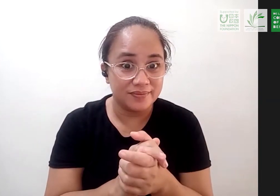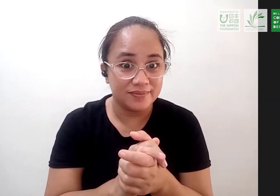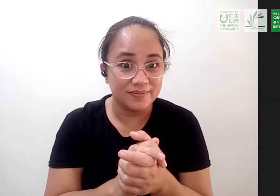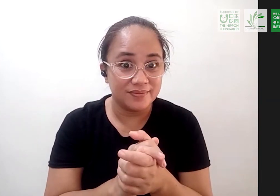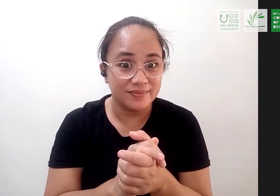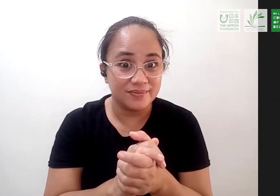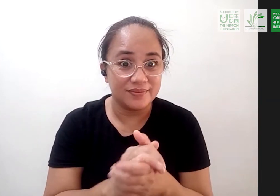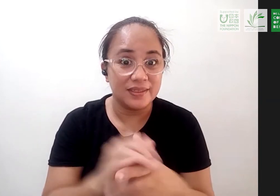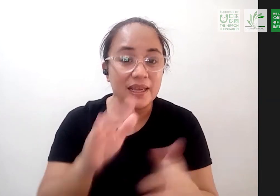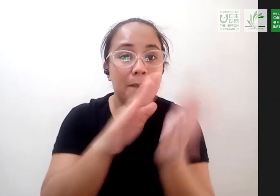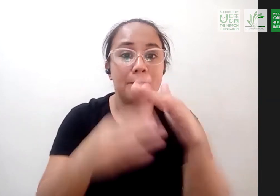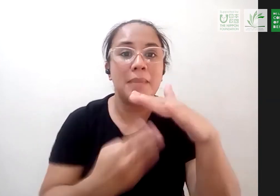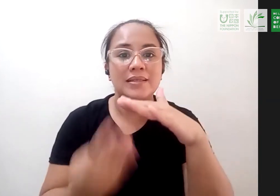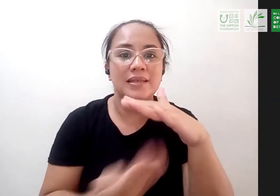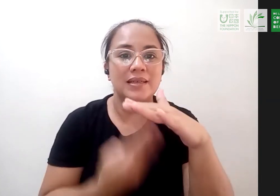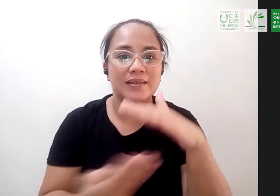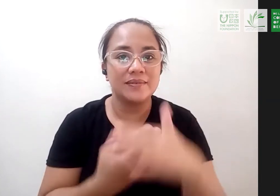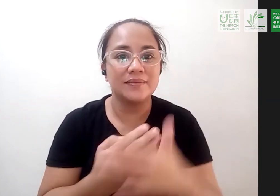So you can say